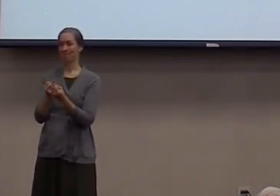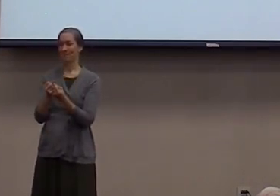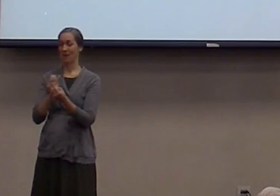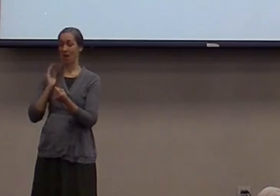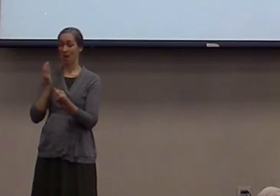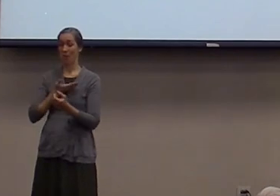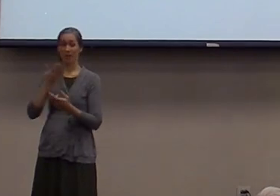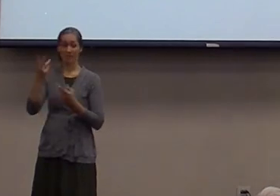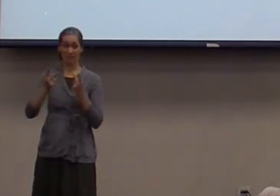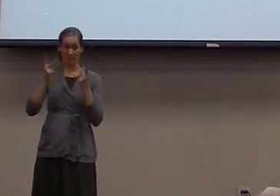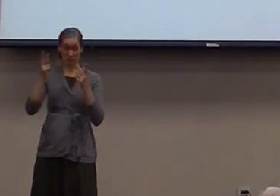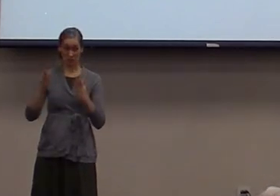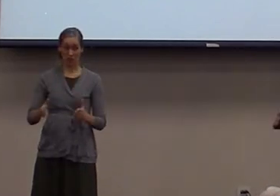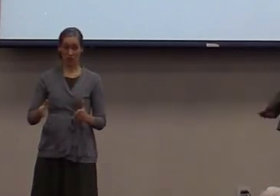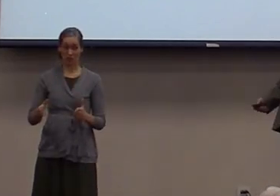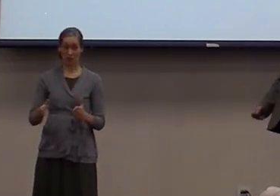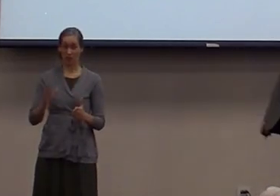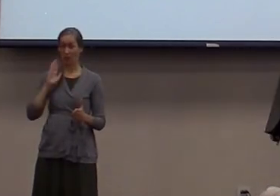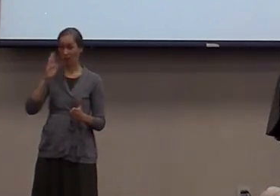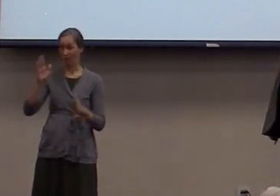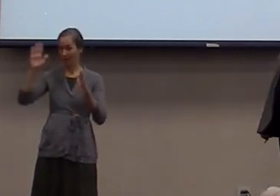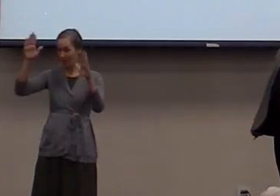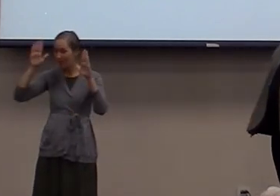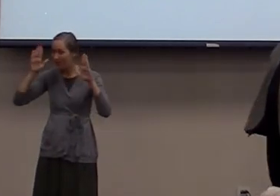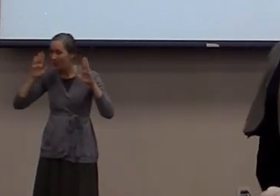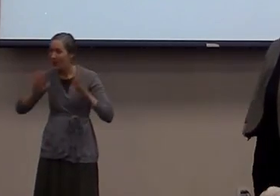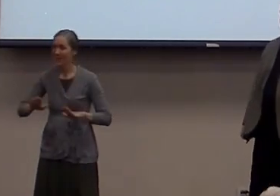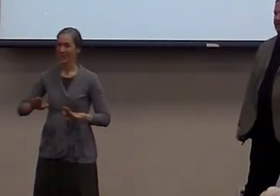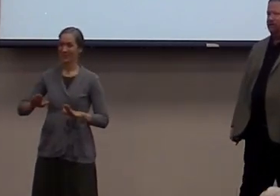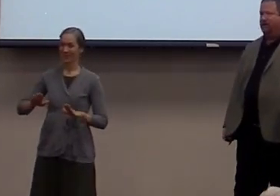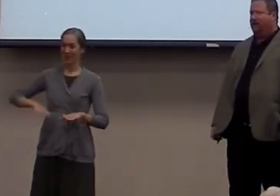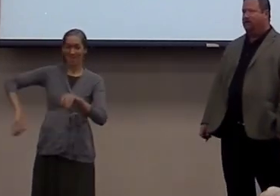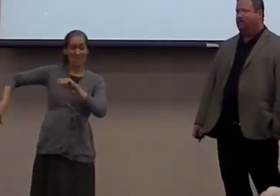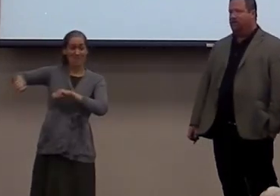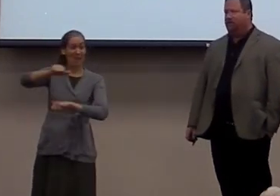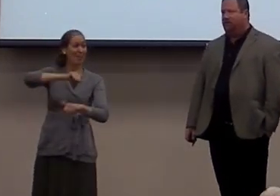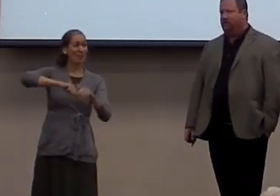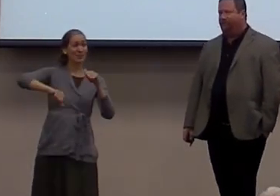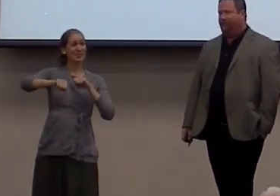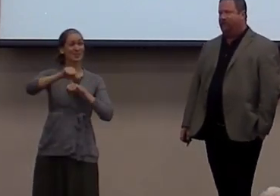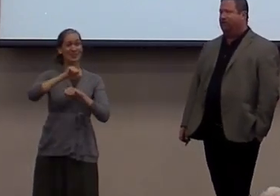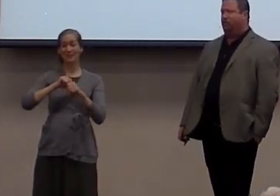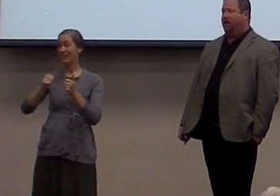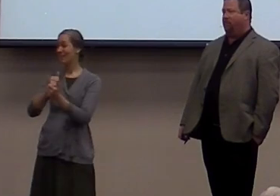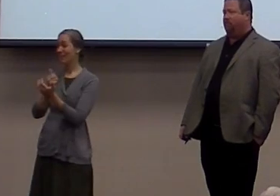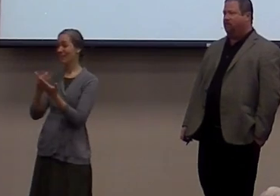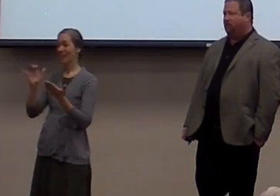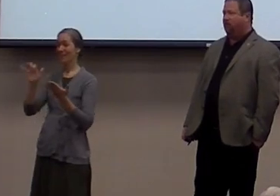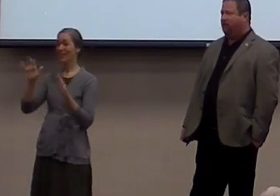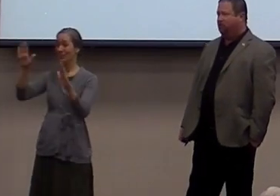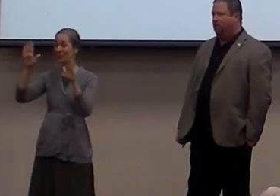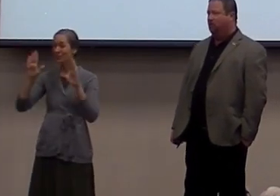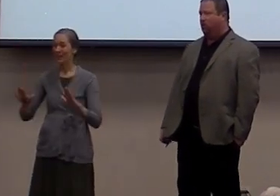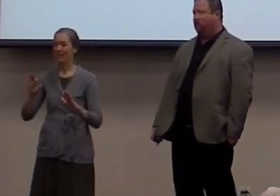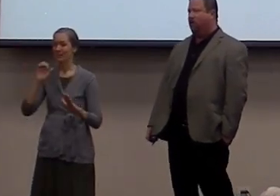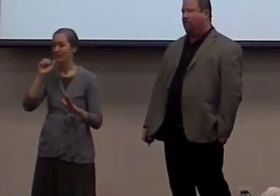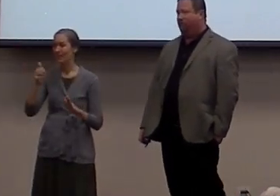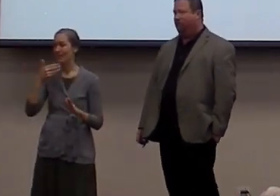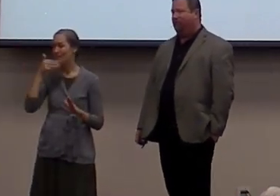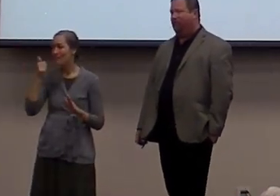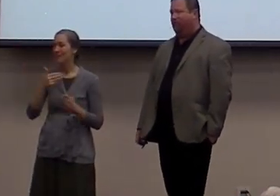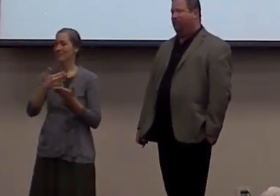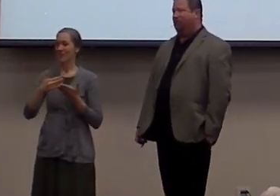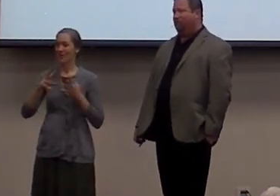Our guests are going to be wonderful, and they're going to be fellowshipping and doing all these things. That's great. It's not the best part of the